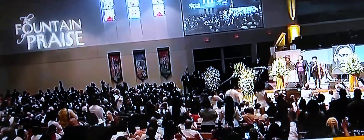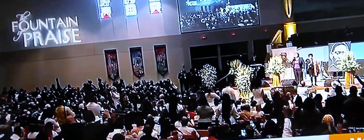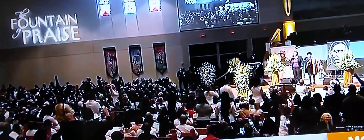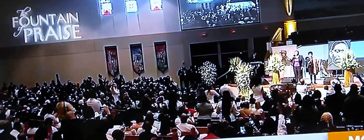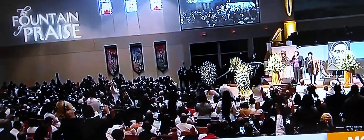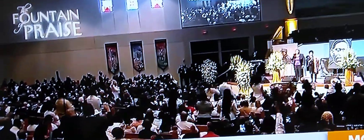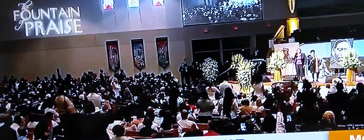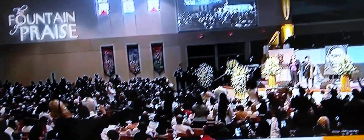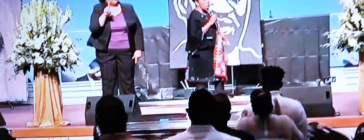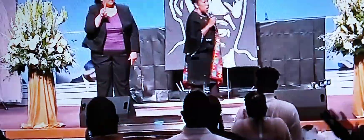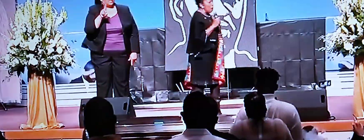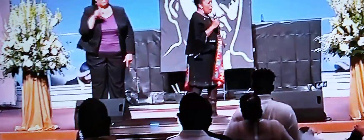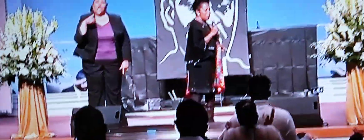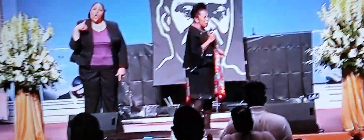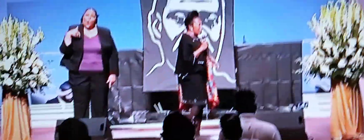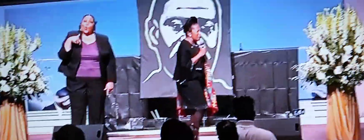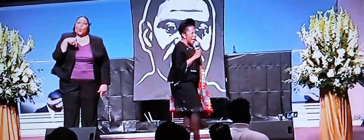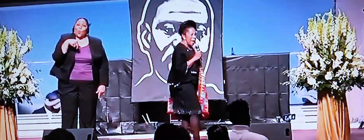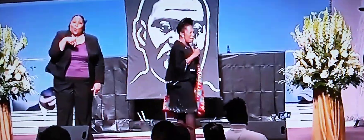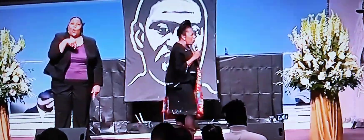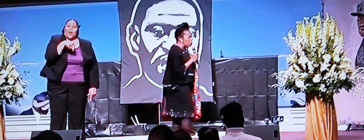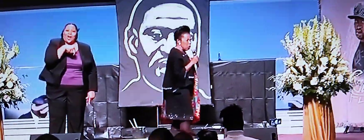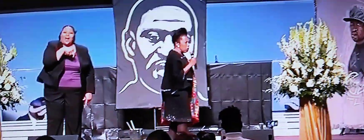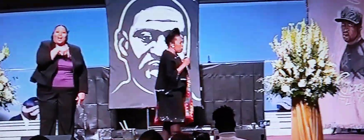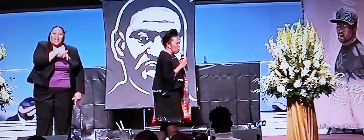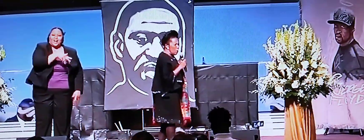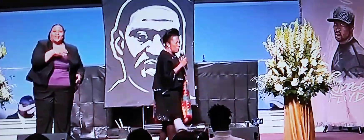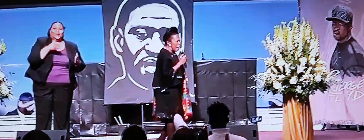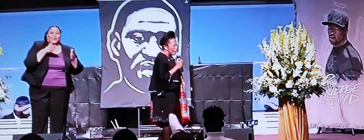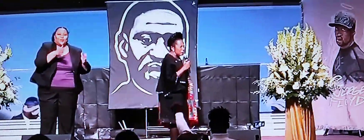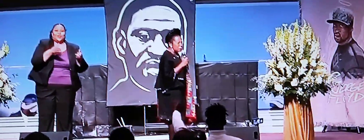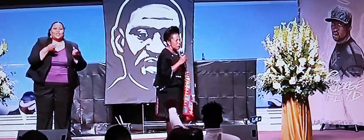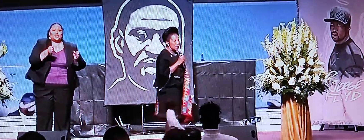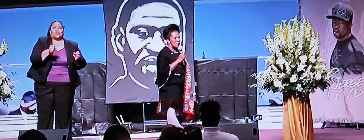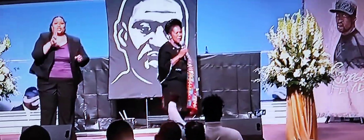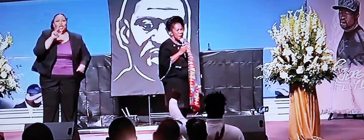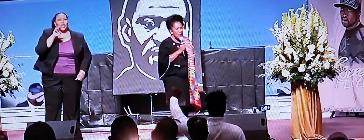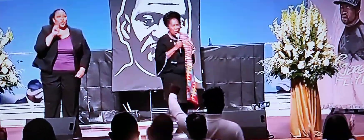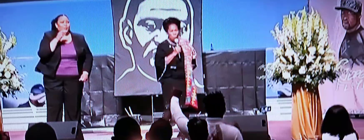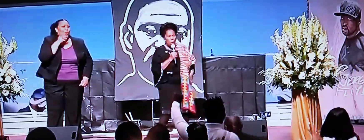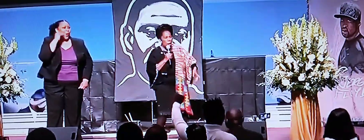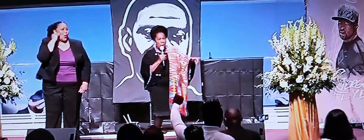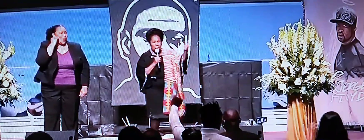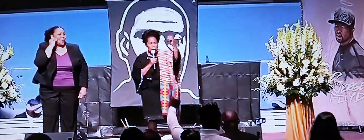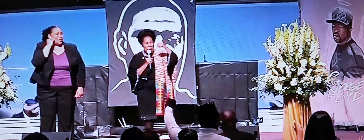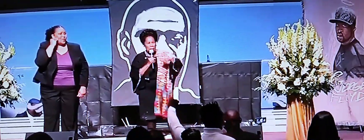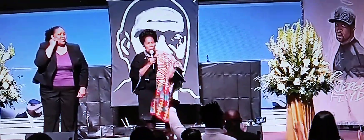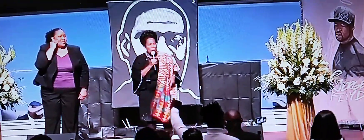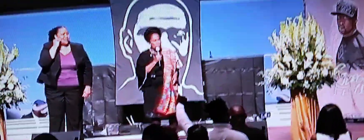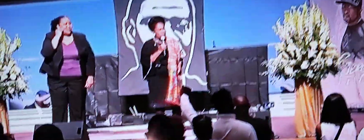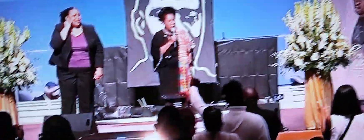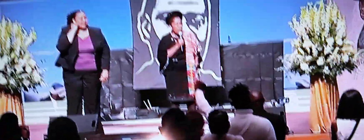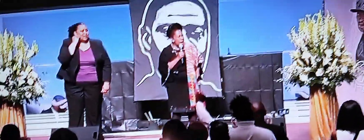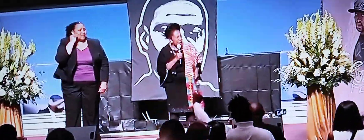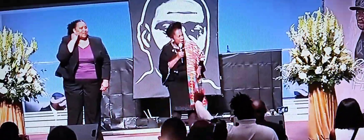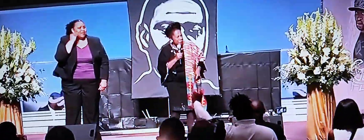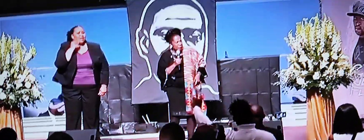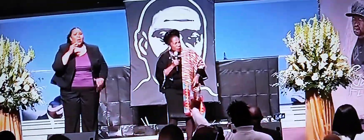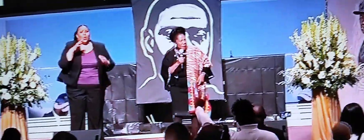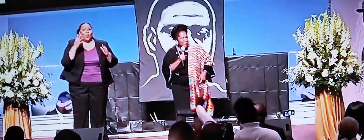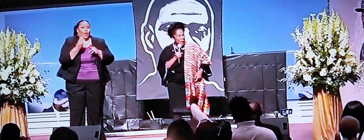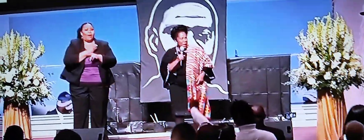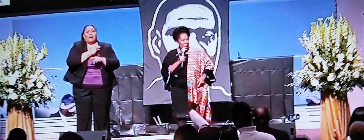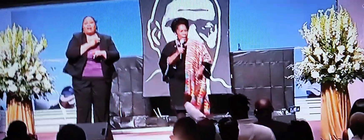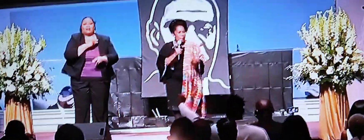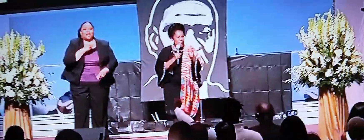walked amongst us down those CUNY home blocks, went on up to that crimson and red,